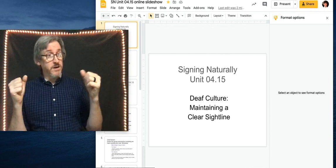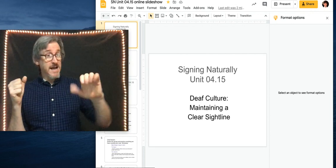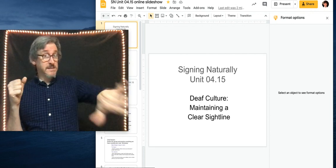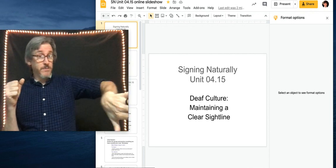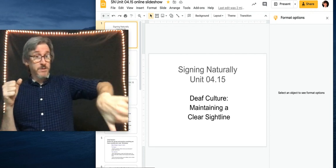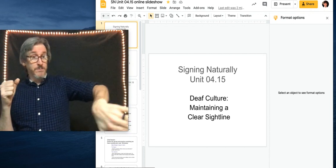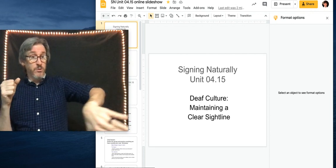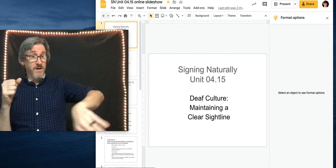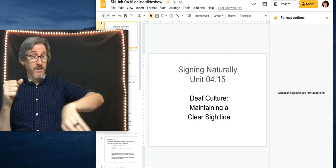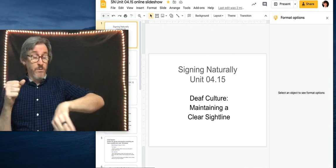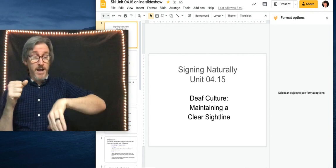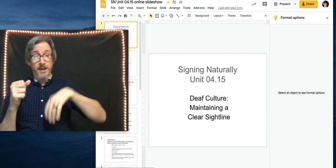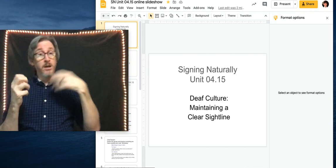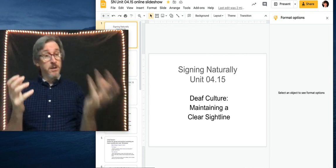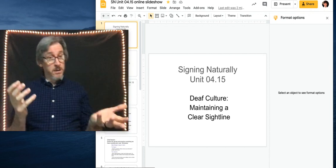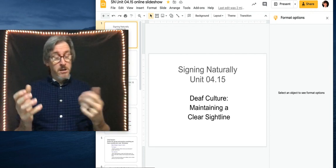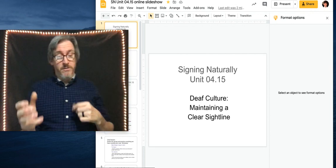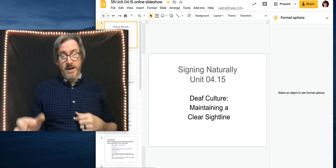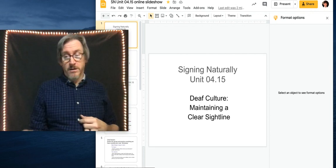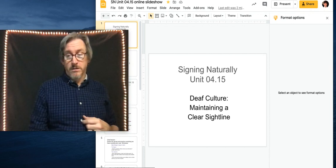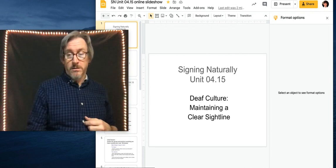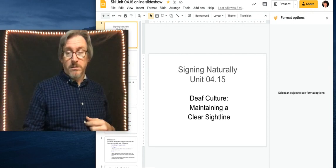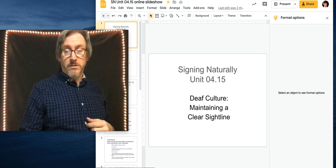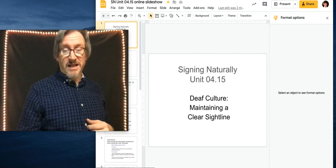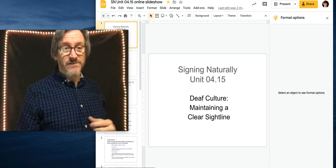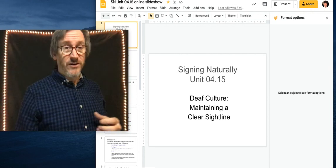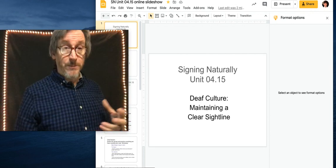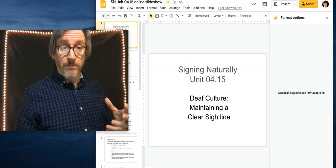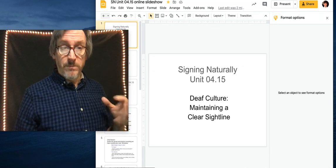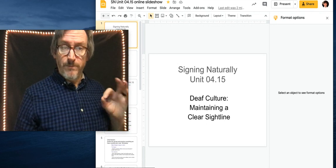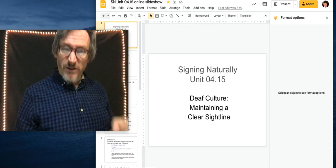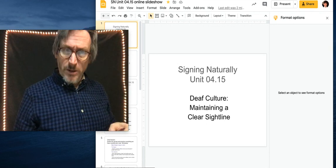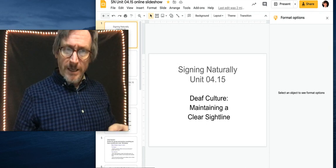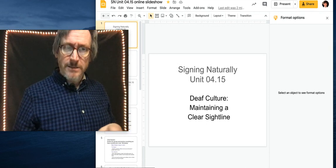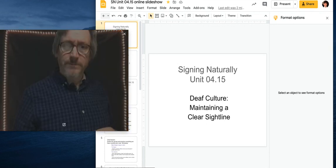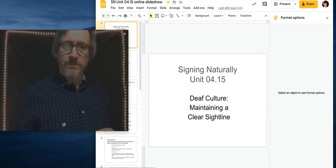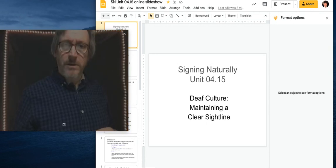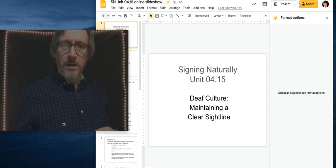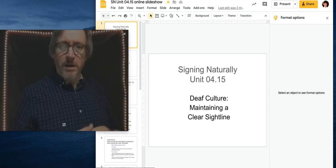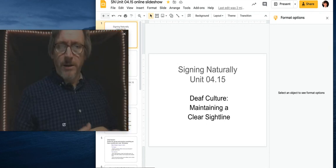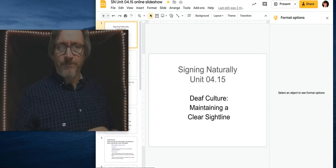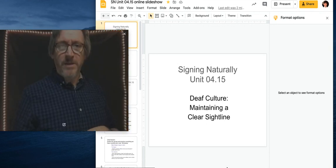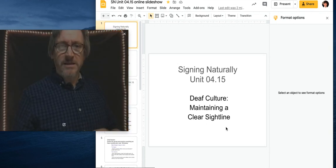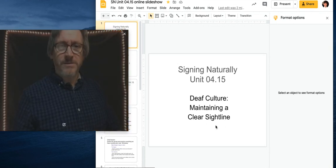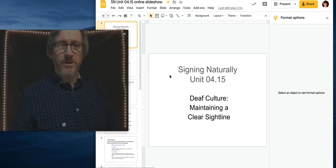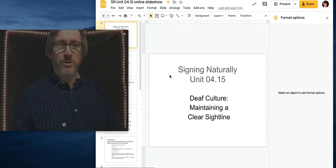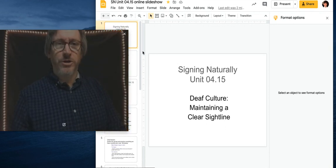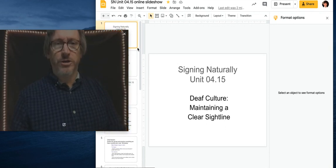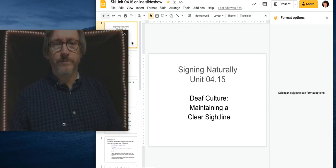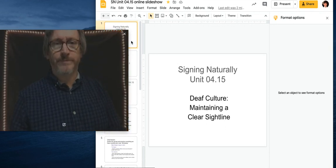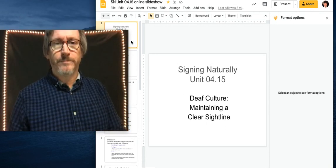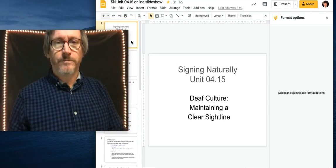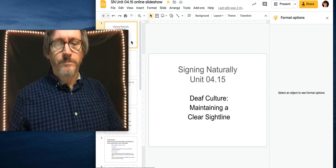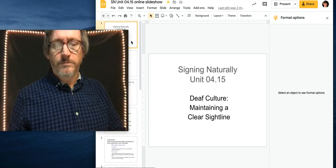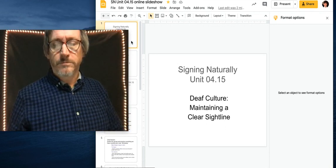or ask someone to move out of the way, then that's very, very polite, and something you should